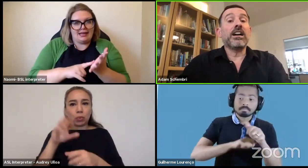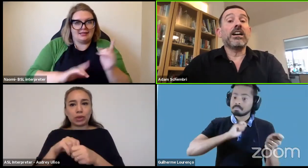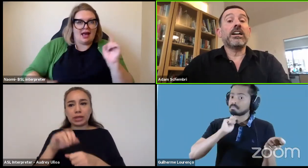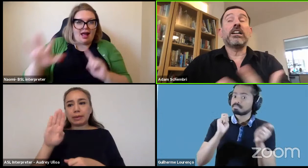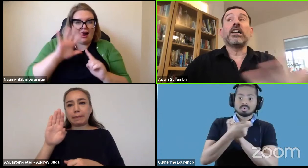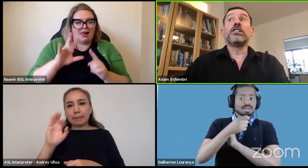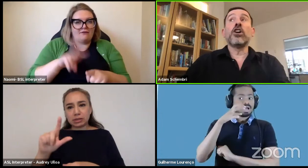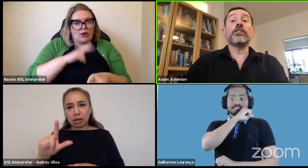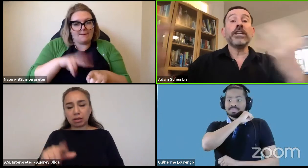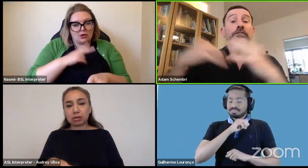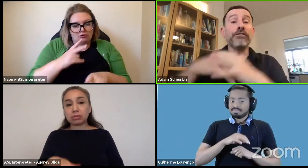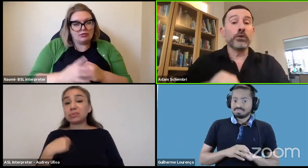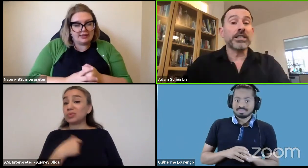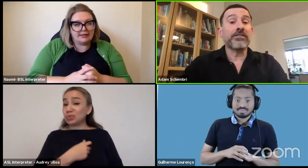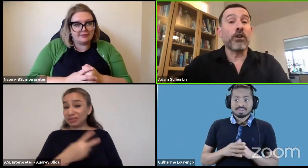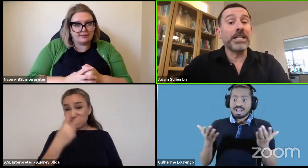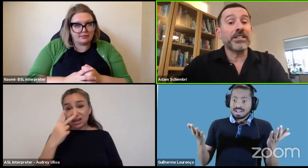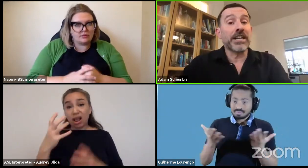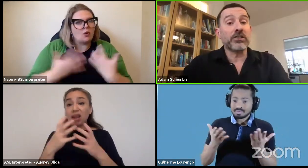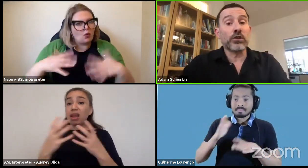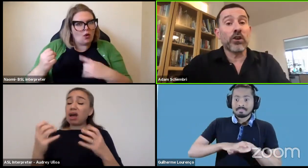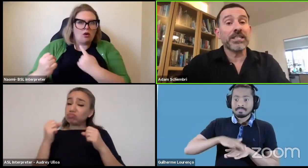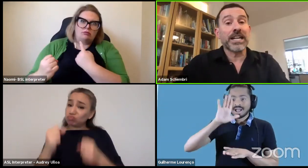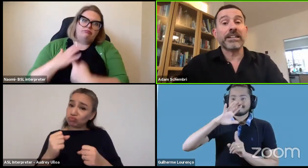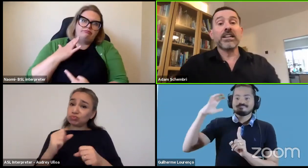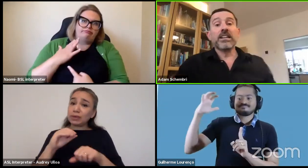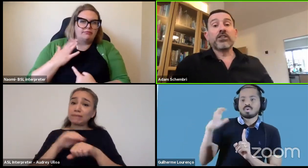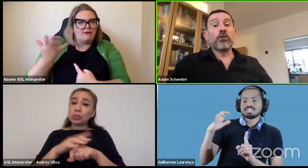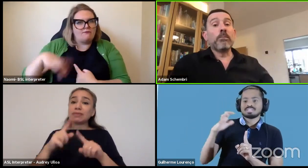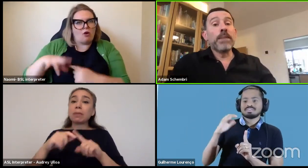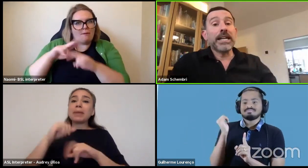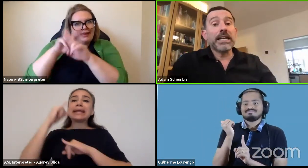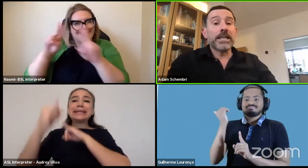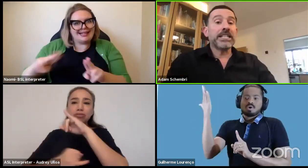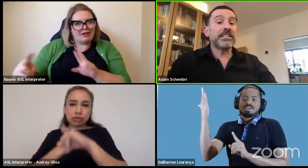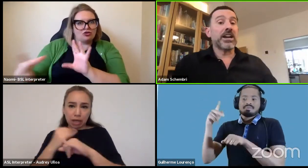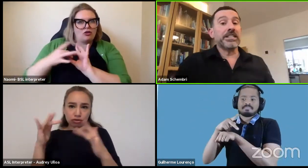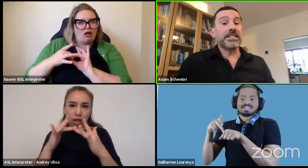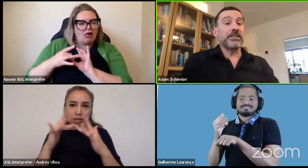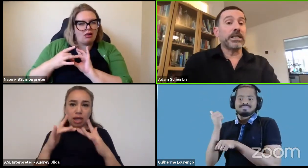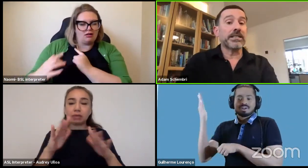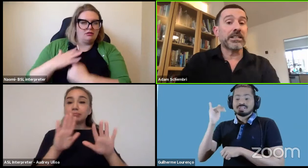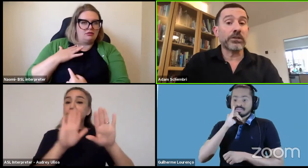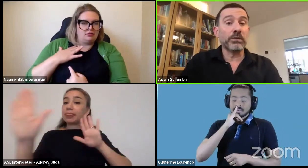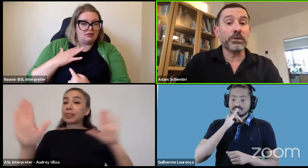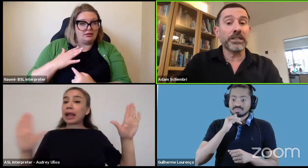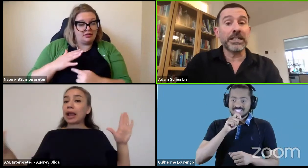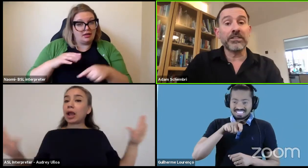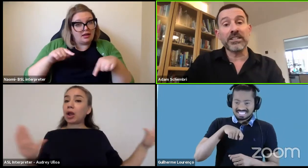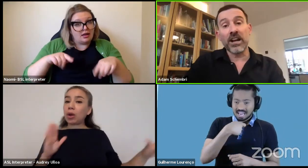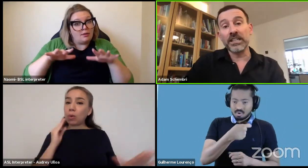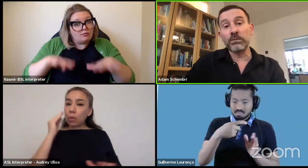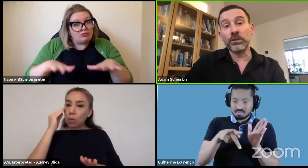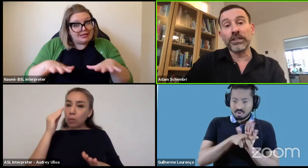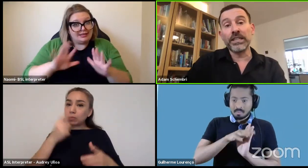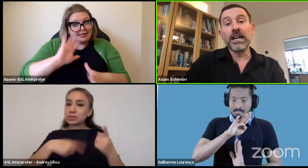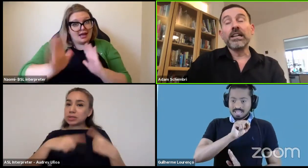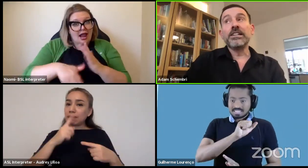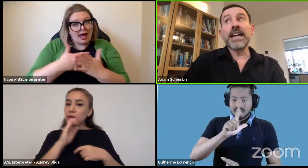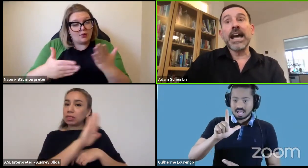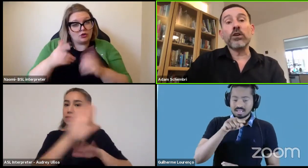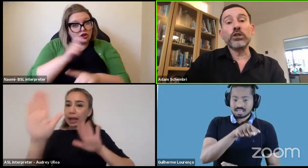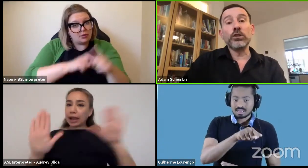a lot of influence from international contact, so that many signers in the BSL community, in the signing